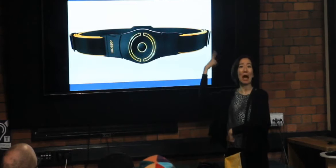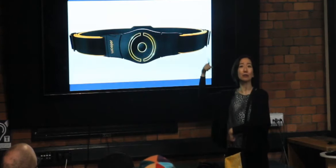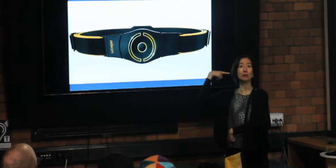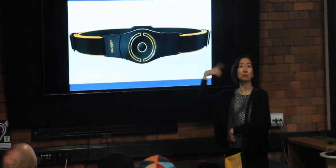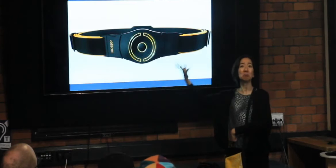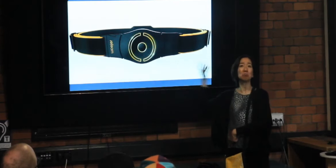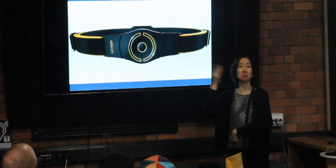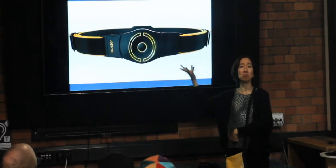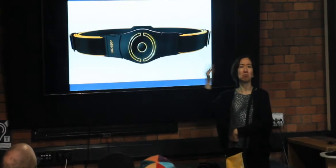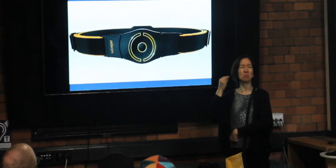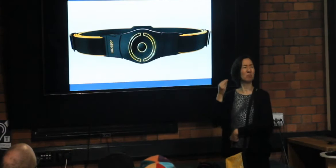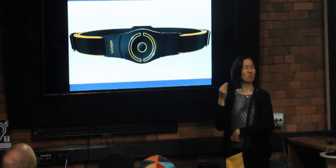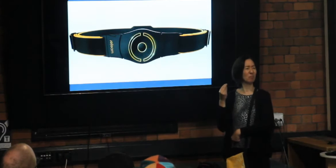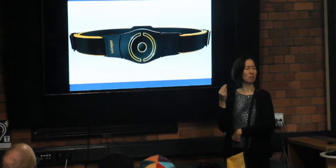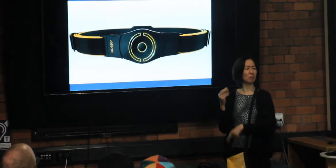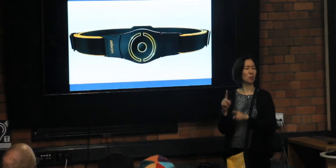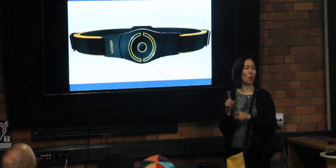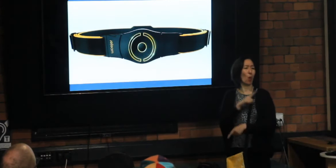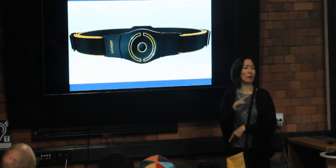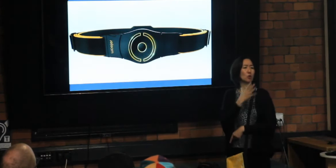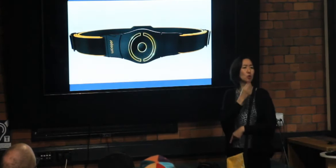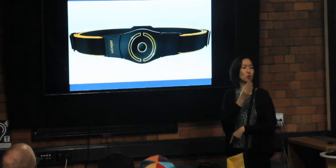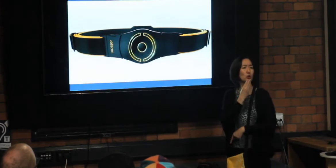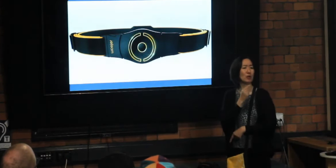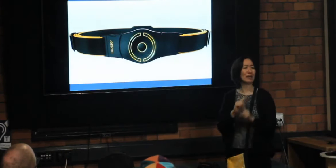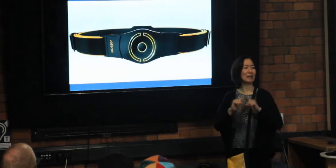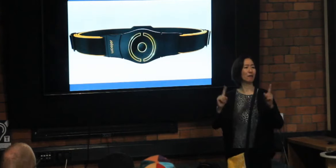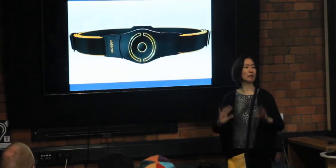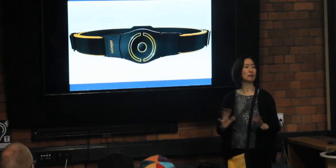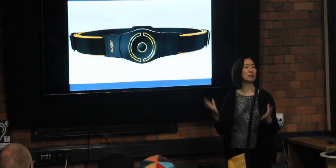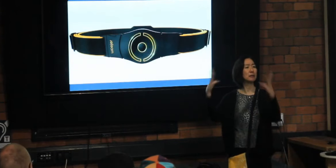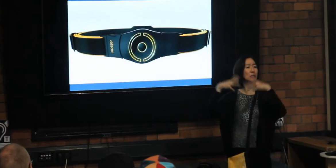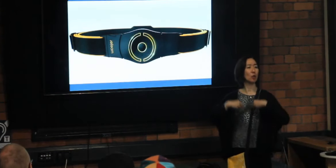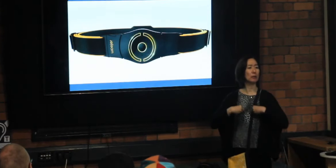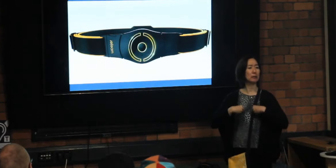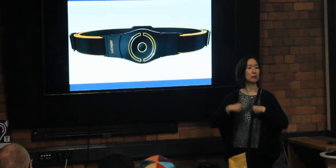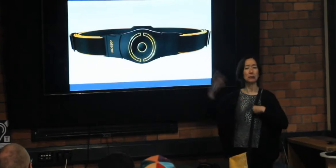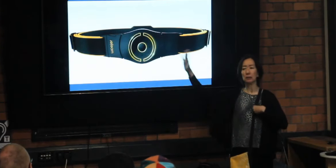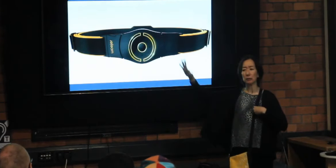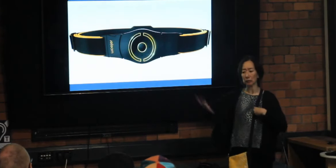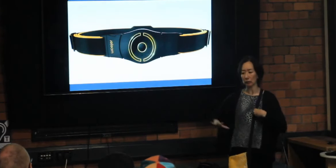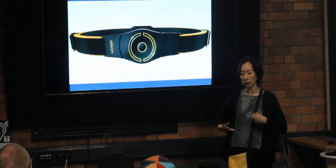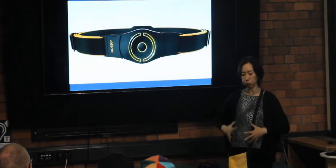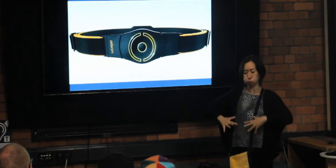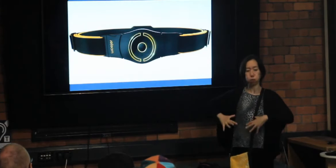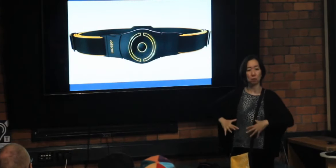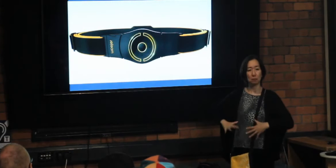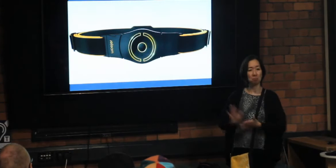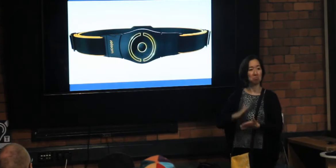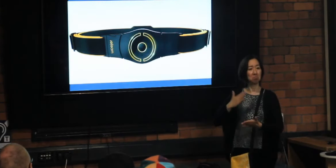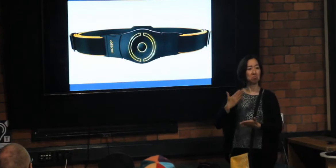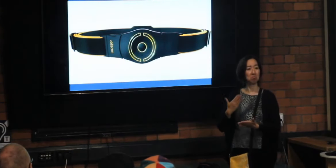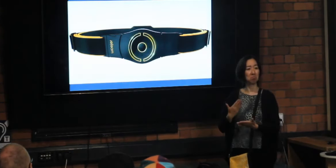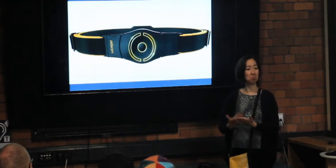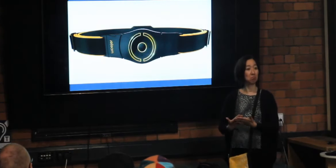So when there is music or sound overlaid into the performance, I wondered if there was another form of